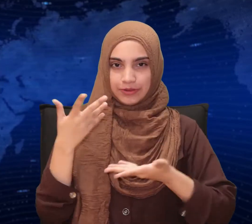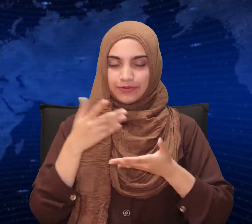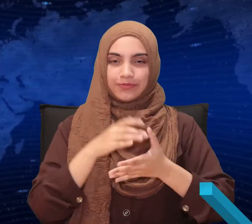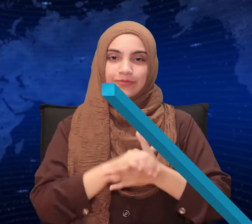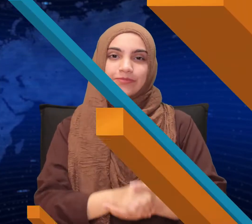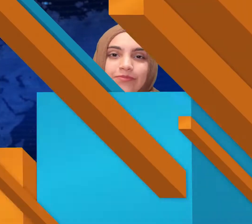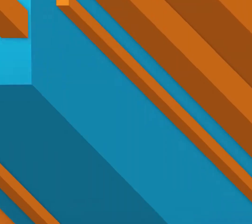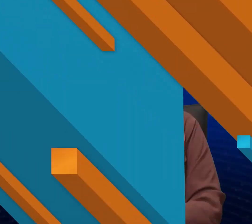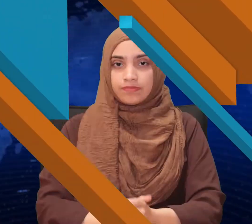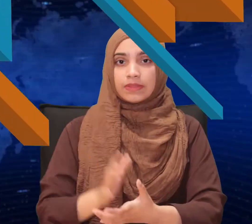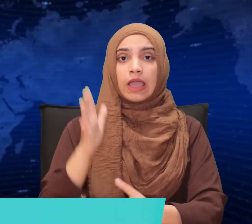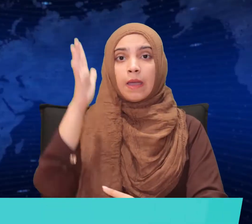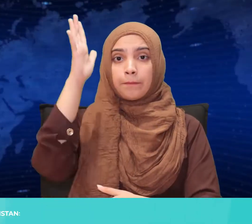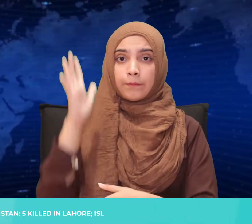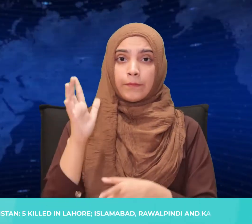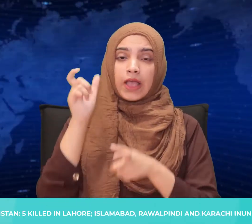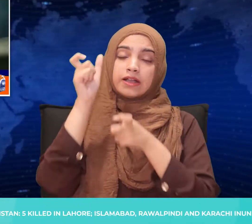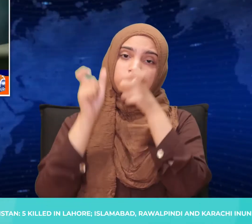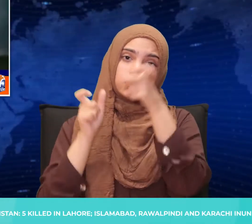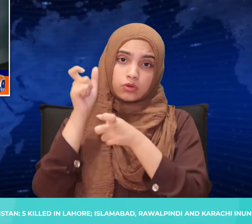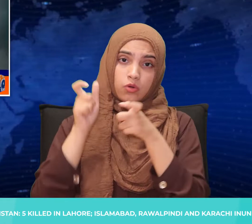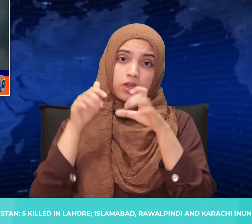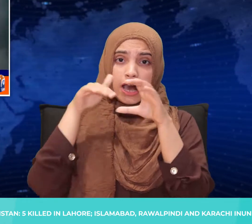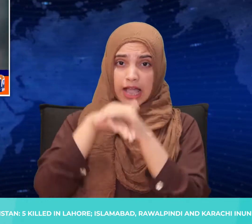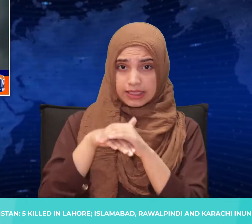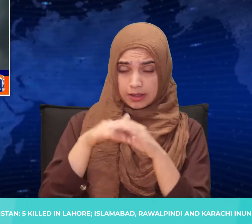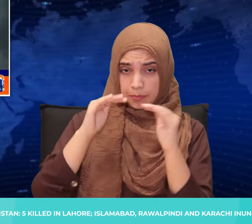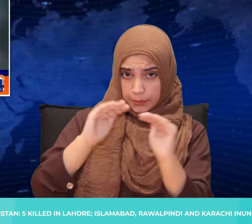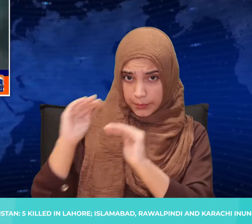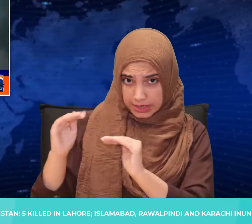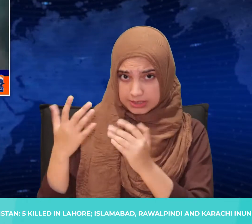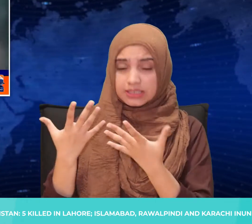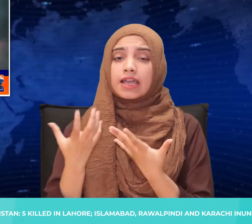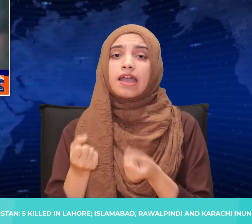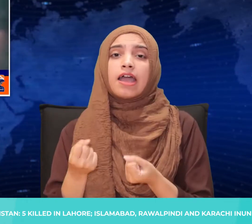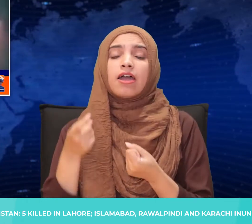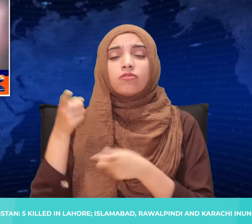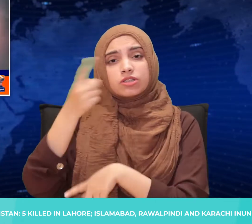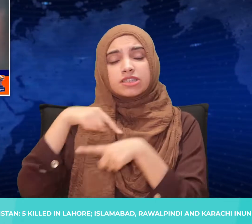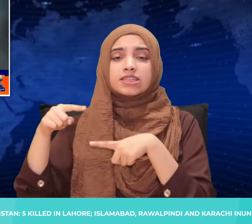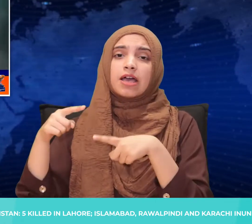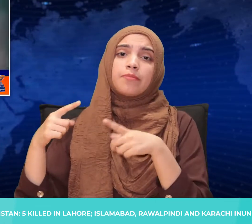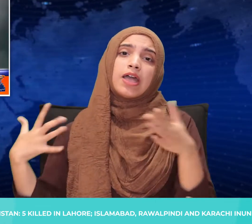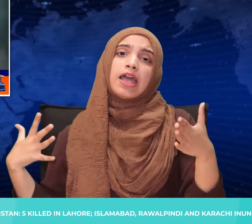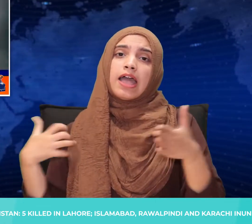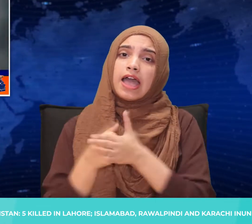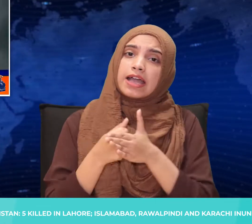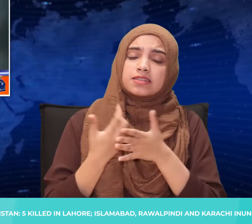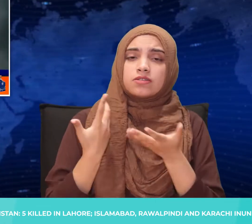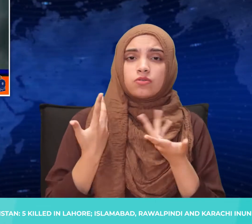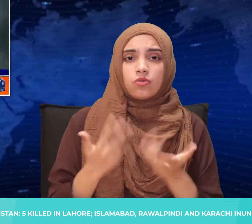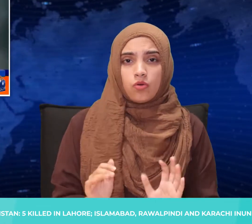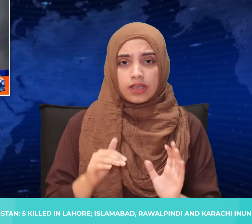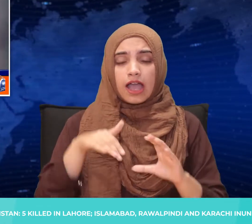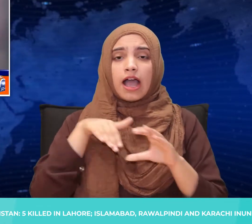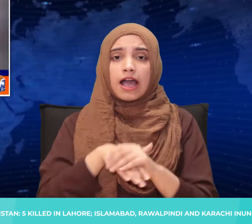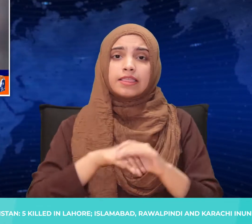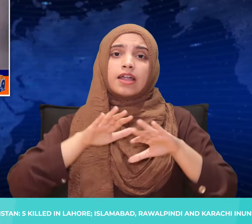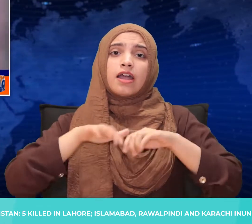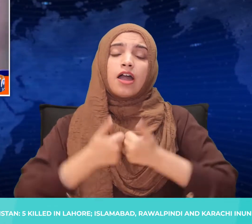news. 5 people, including children, were killed in separate accidents during a heavy